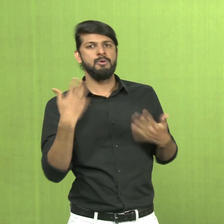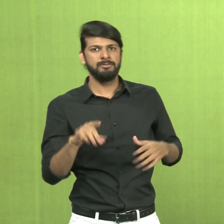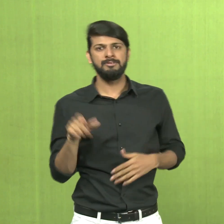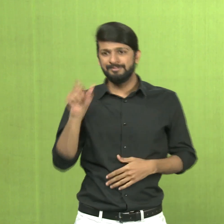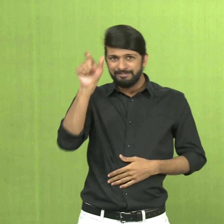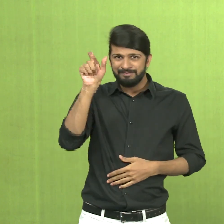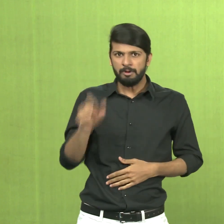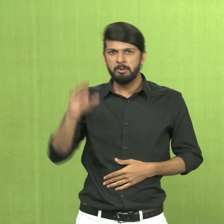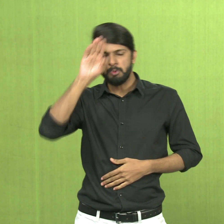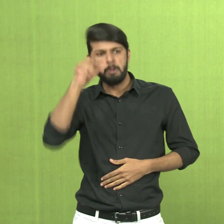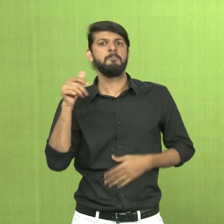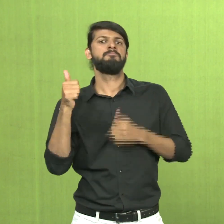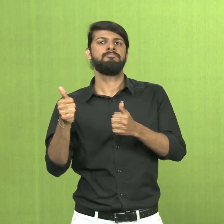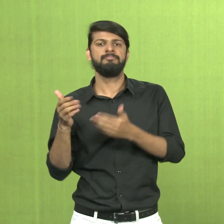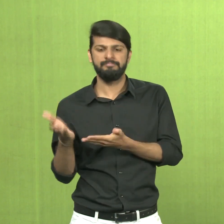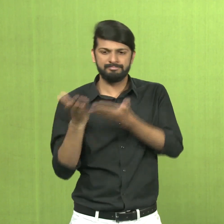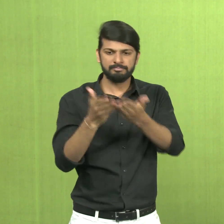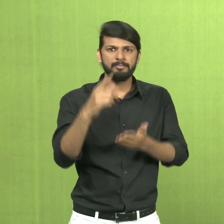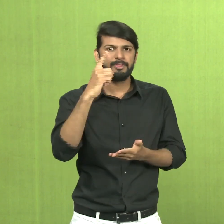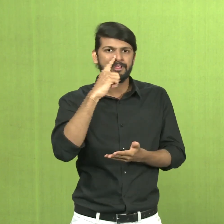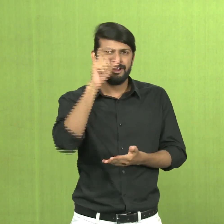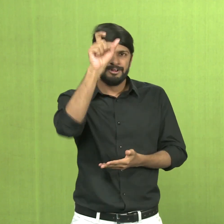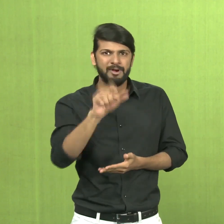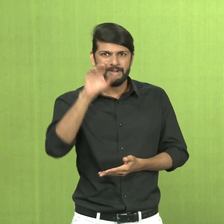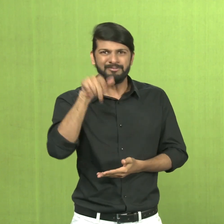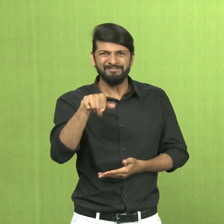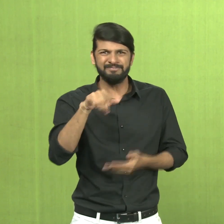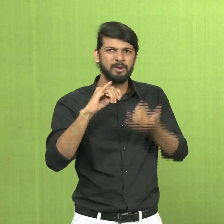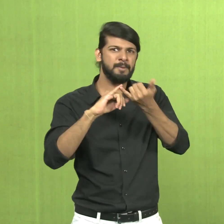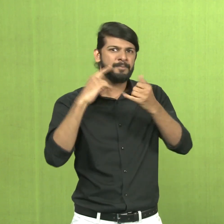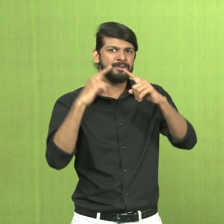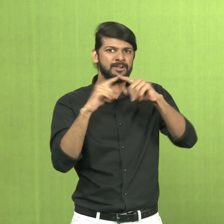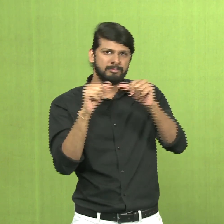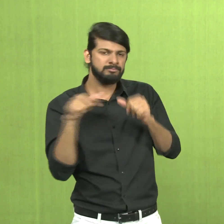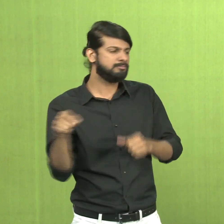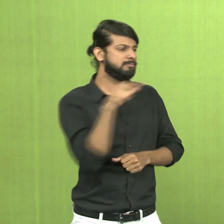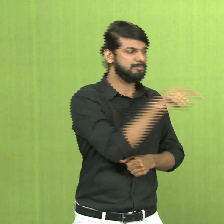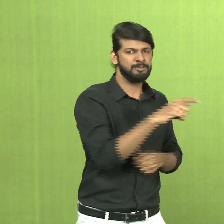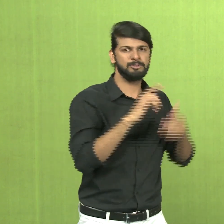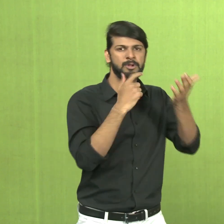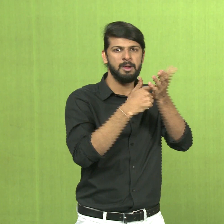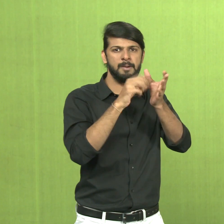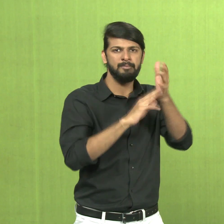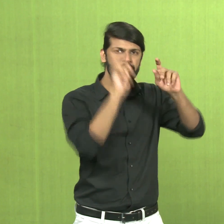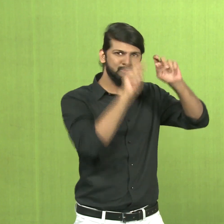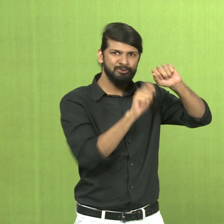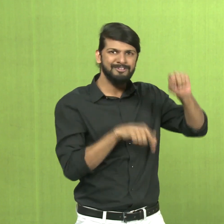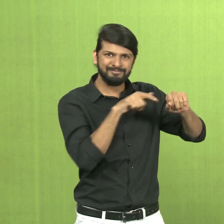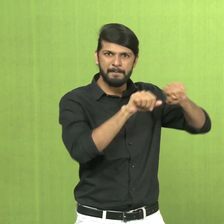tried but failed until it was Ram who broke that bow, and Ram and Sita are